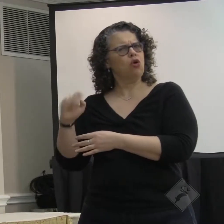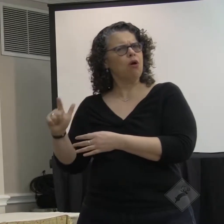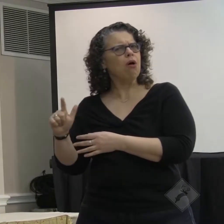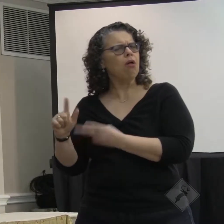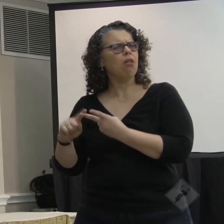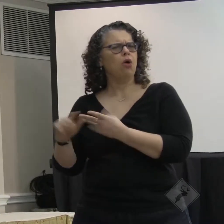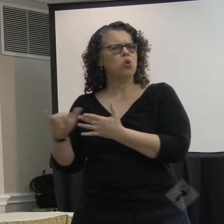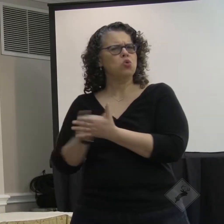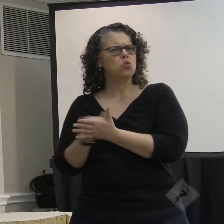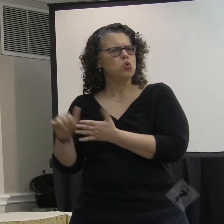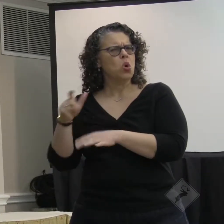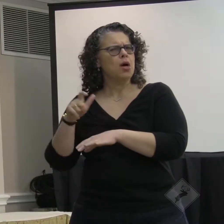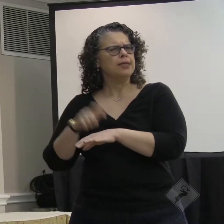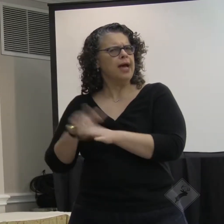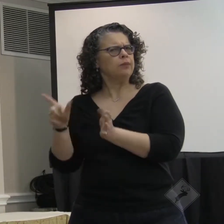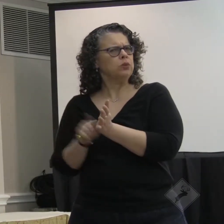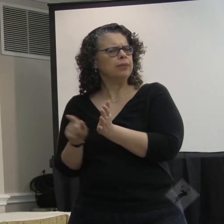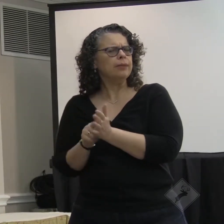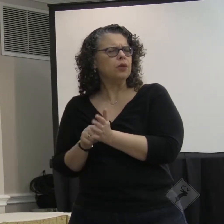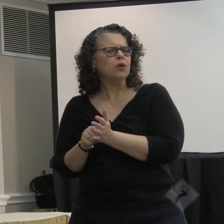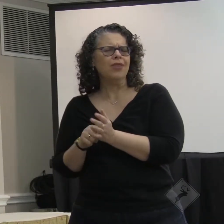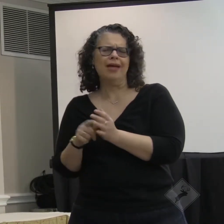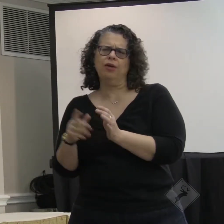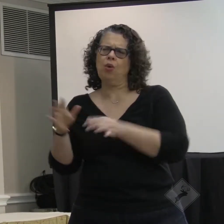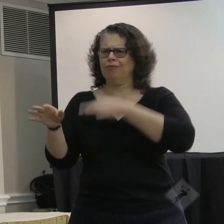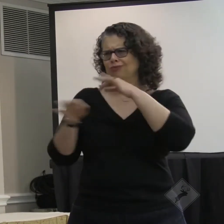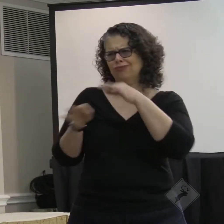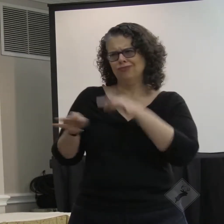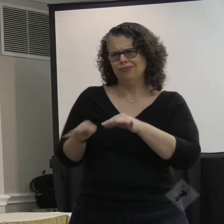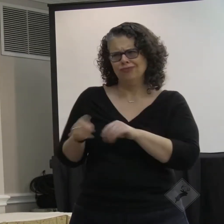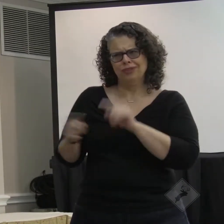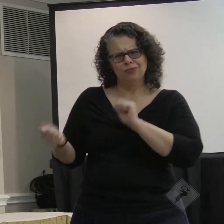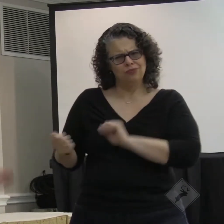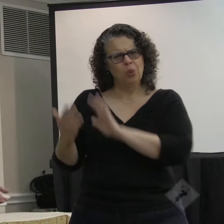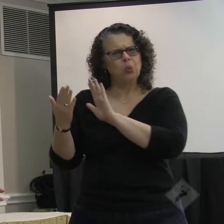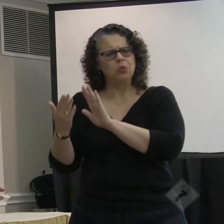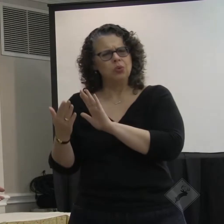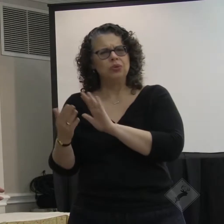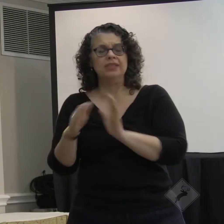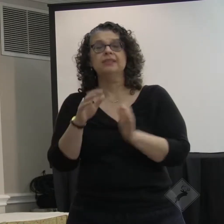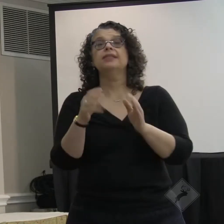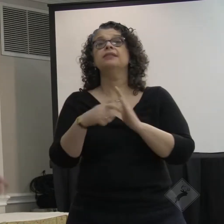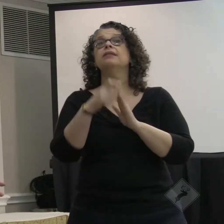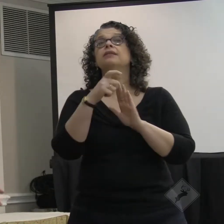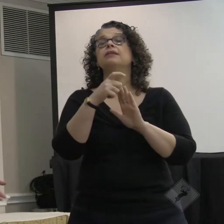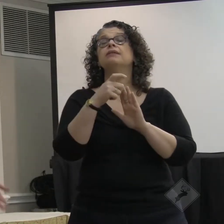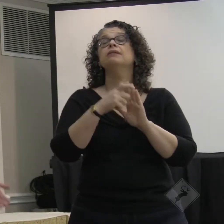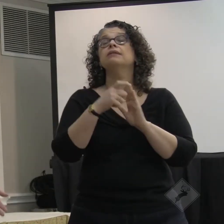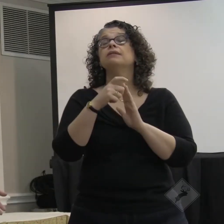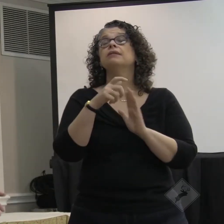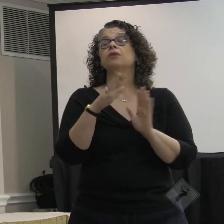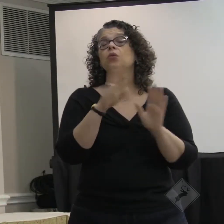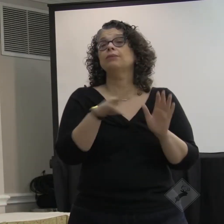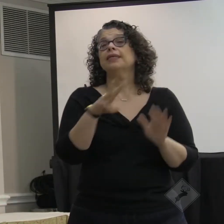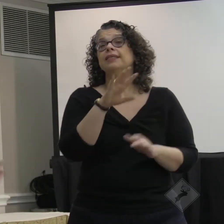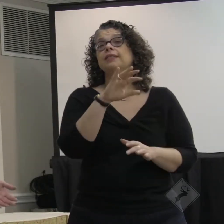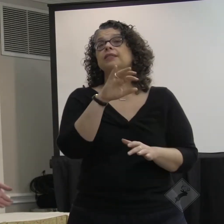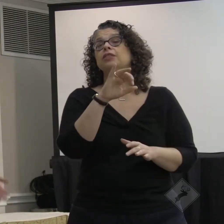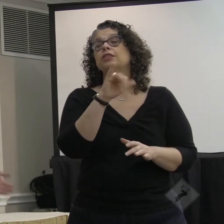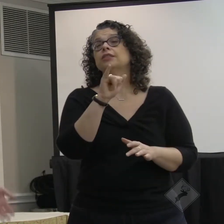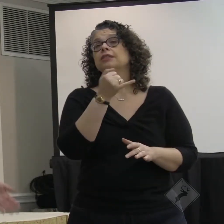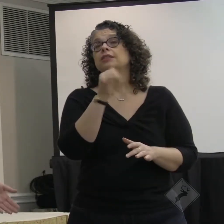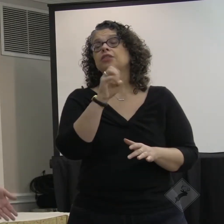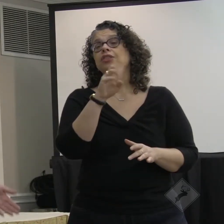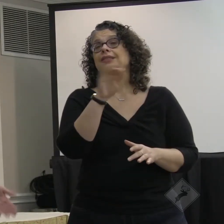want to present your material in a different way. Is it Jezebel? That tends to be very friendly, but they